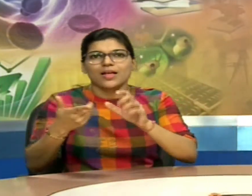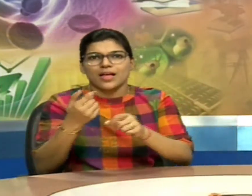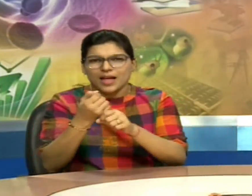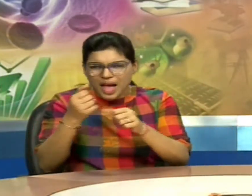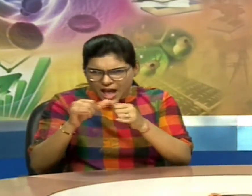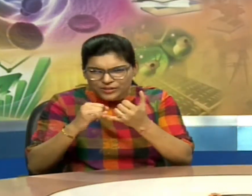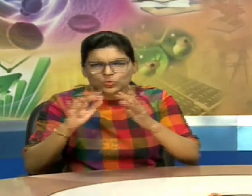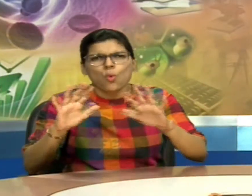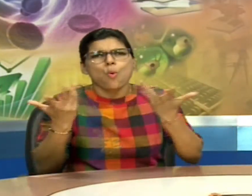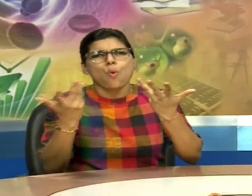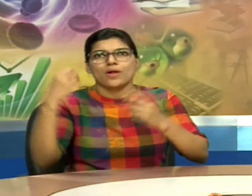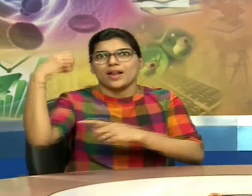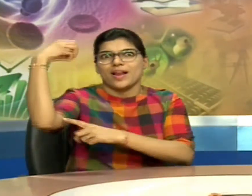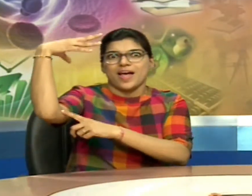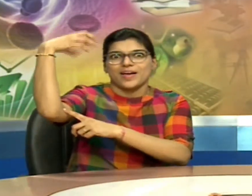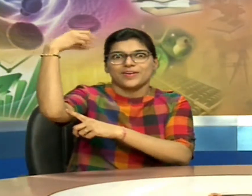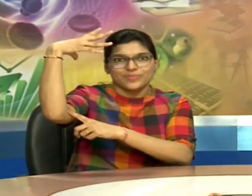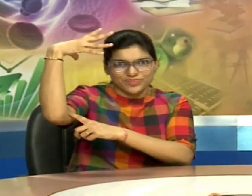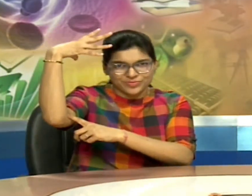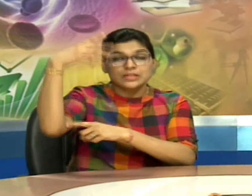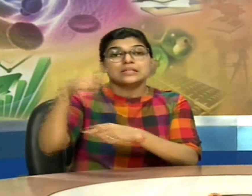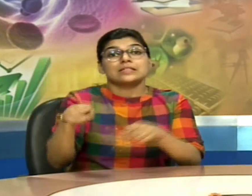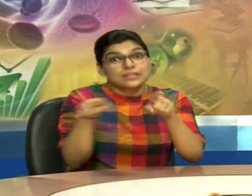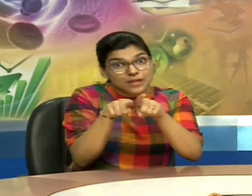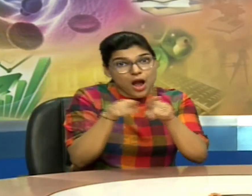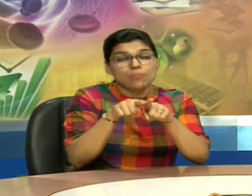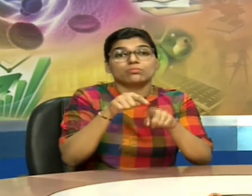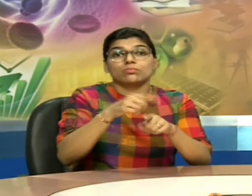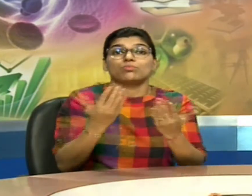try to use solar water heaters.